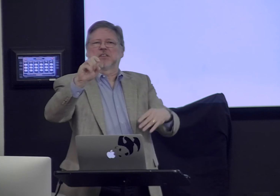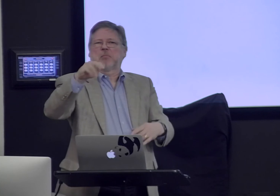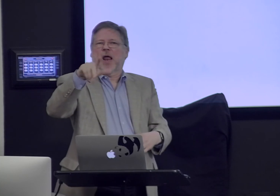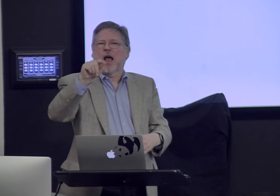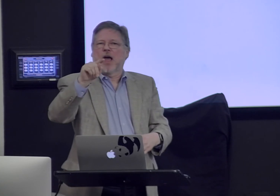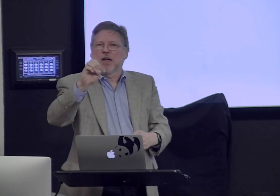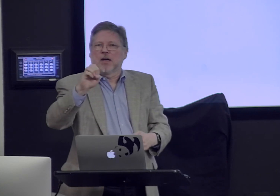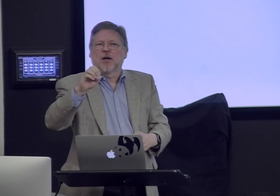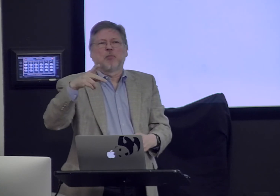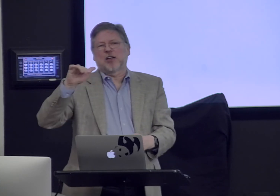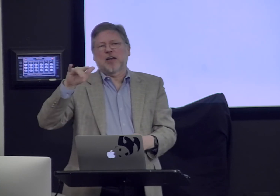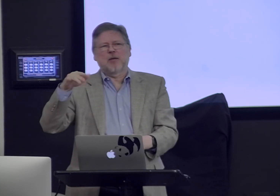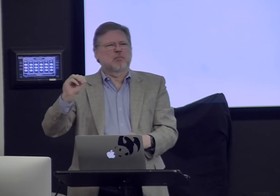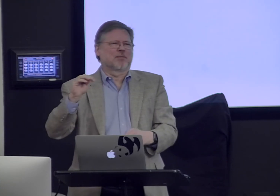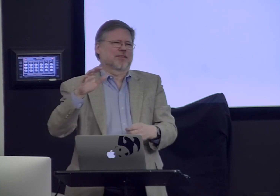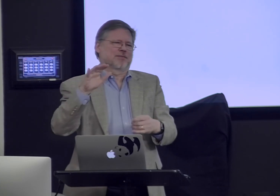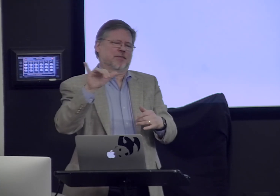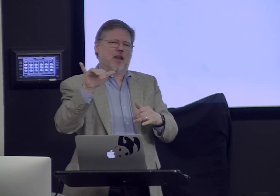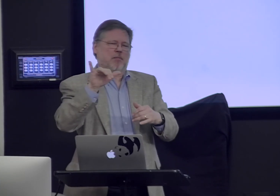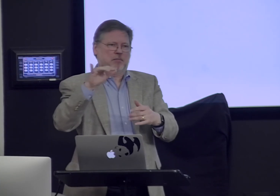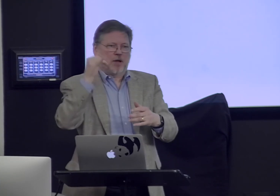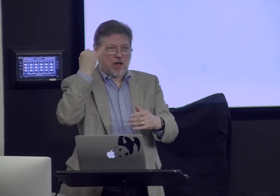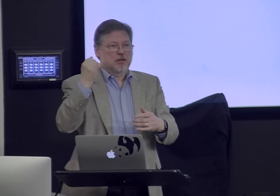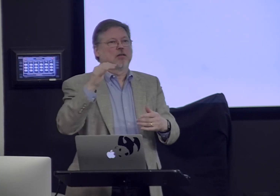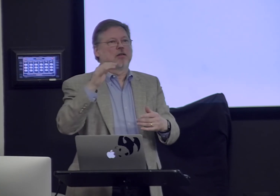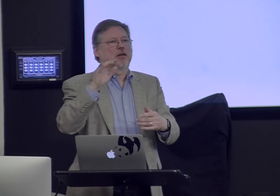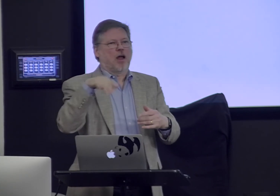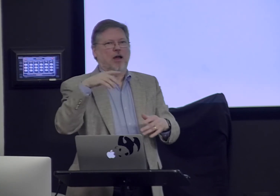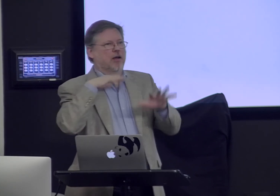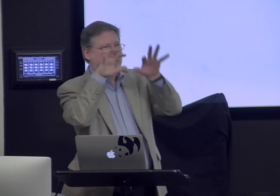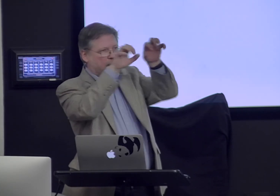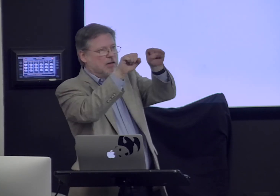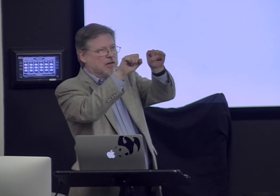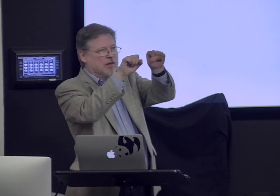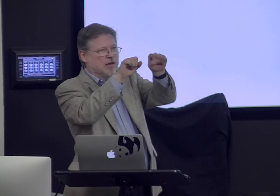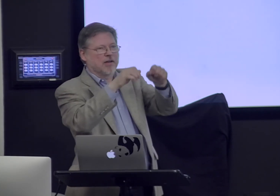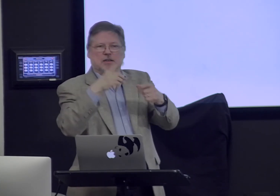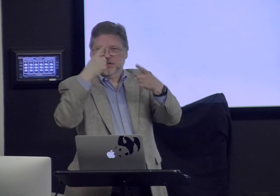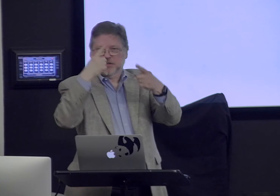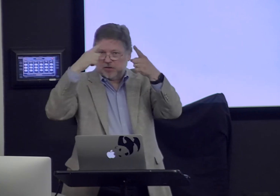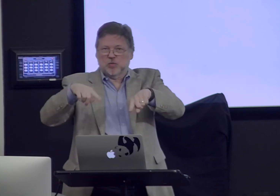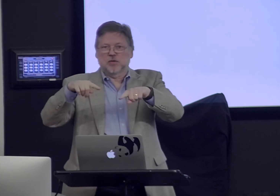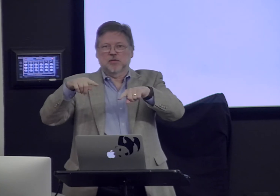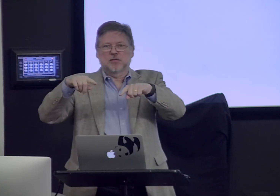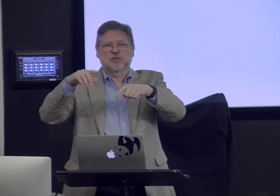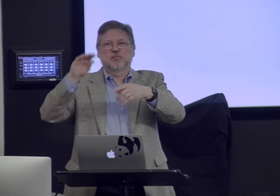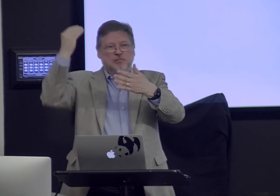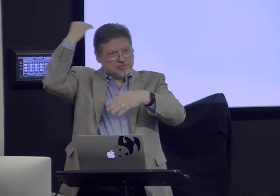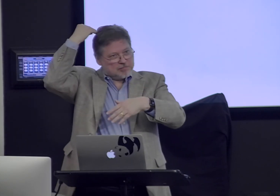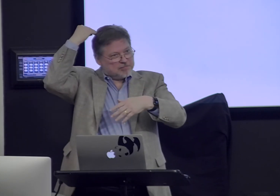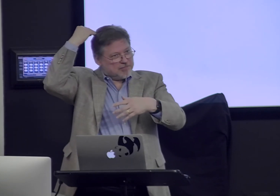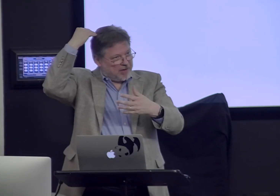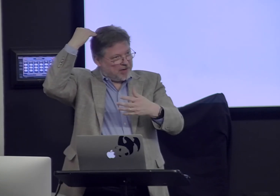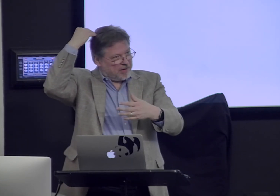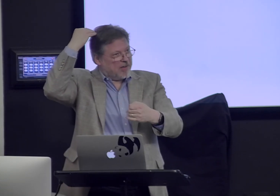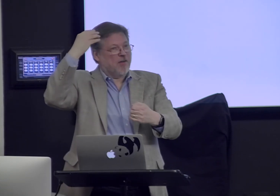word. And this is what can give way to some of the variety that we see, even though they all stem from